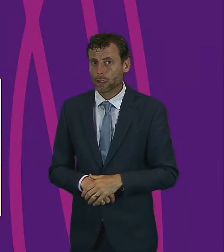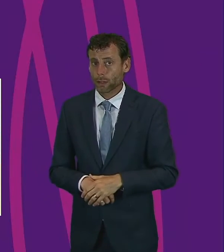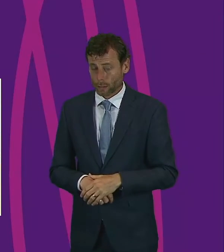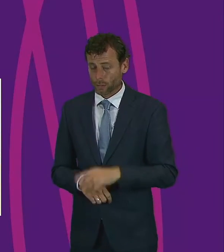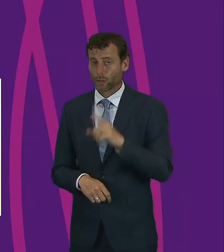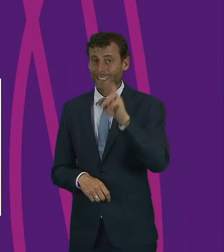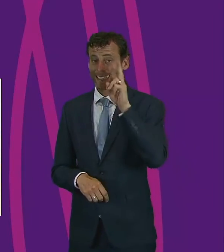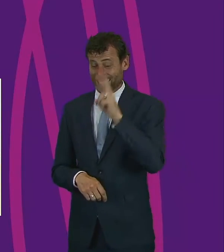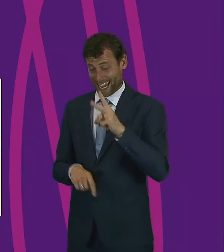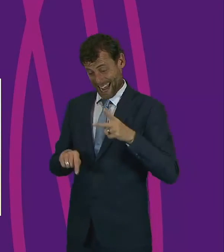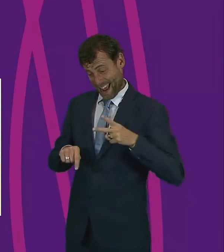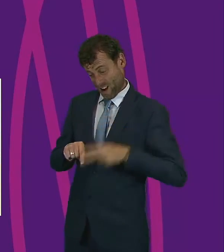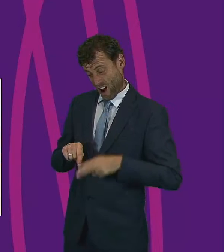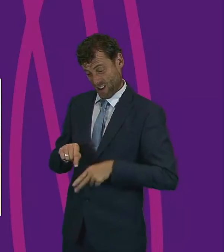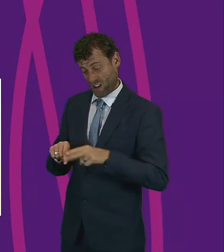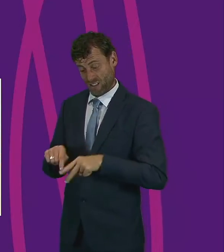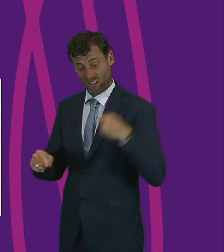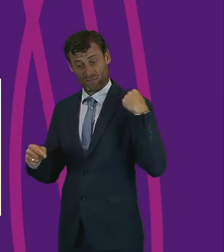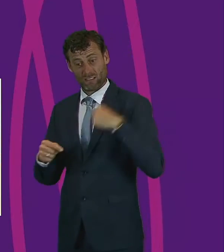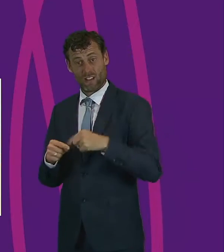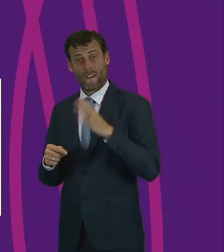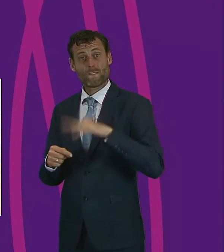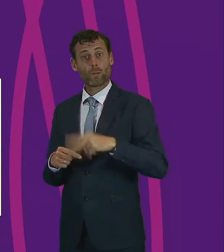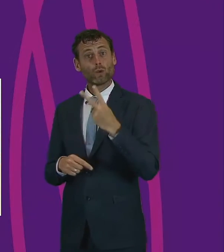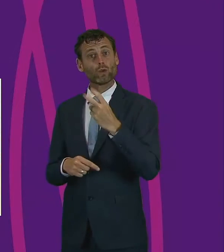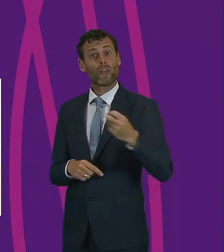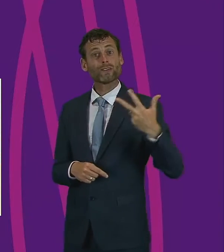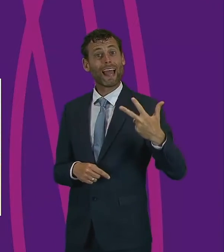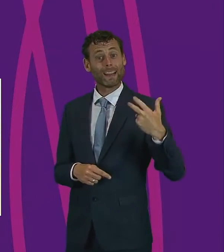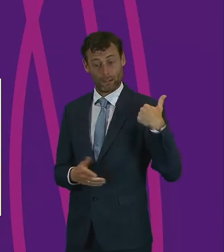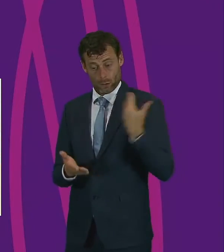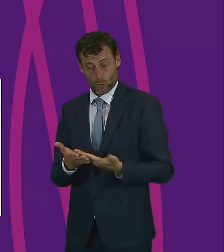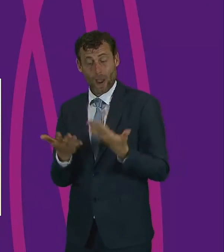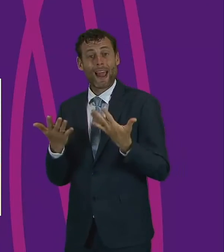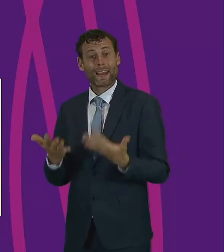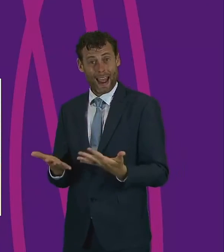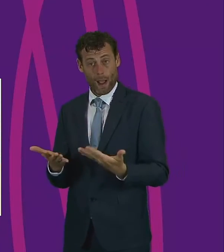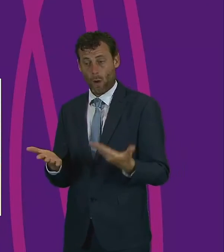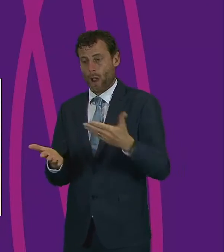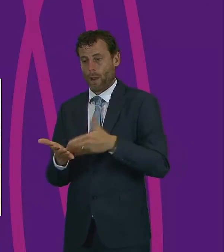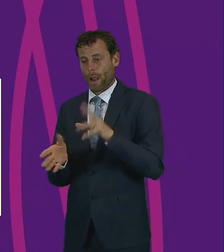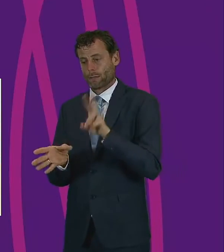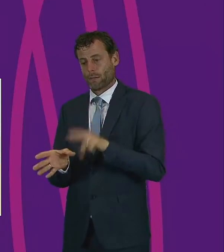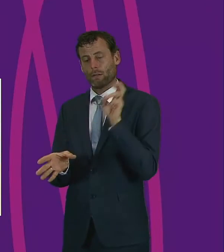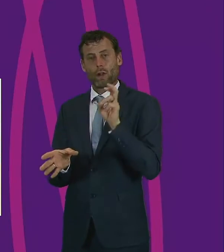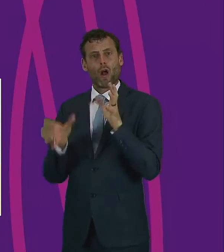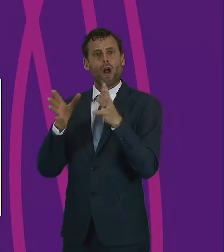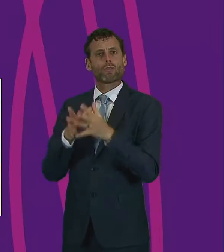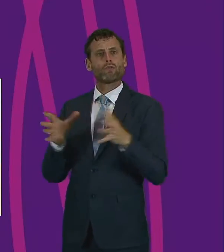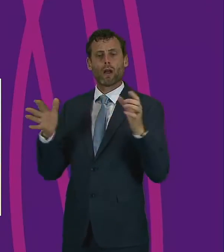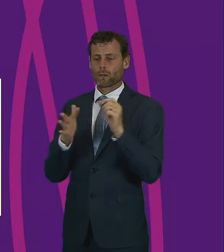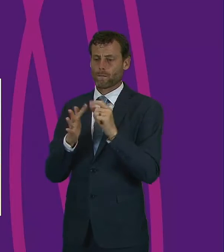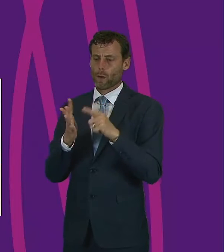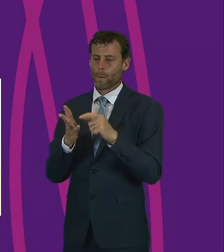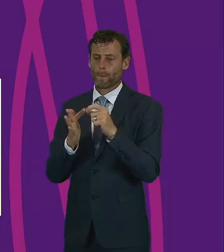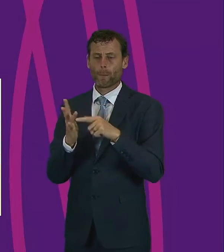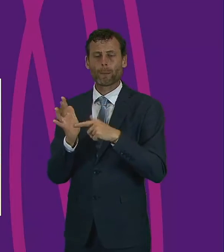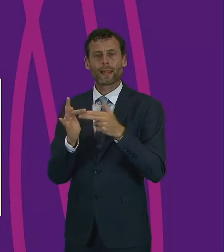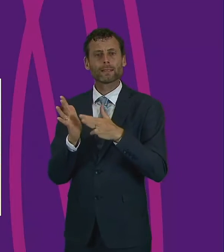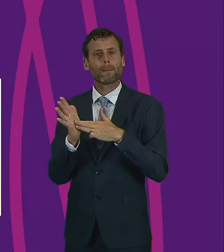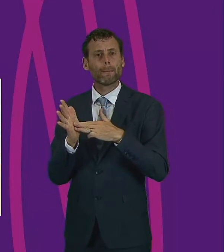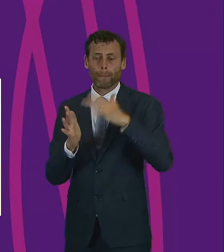between the austerity-driven approach of following 2008 and the Brexit vote and the rise of populism in 2016. We cannot